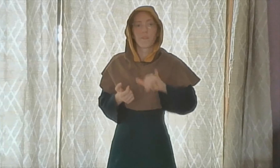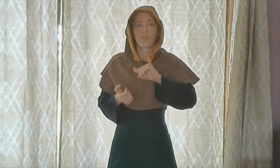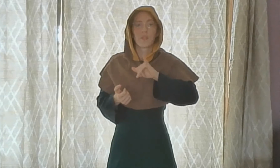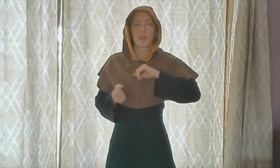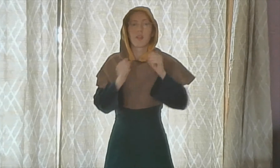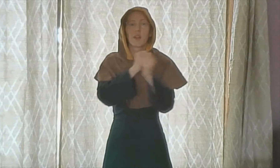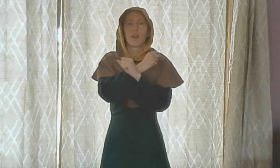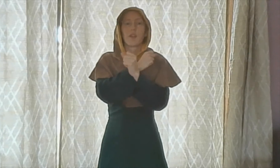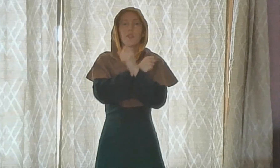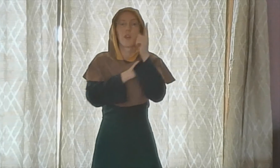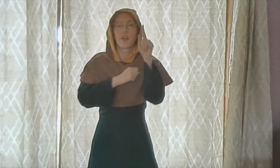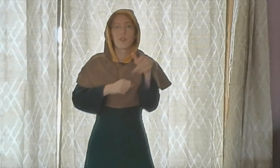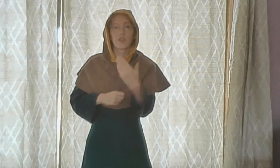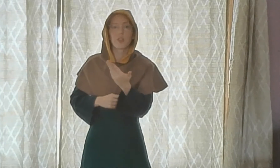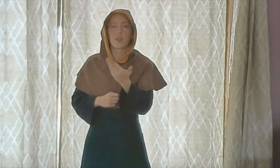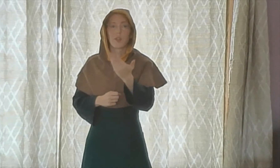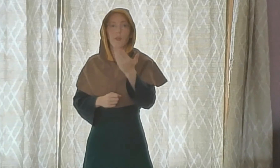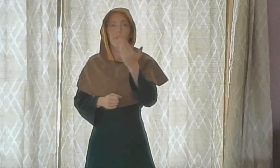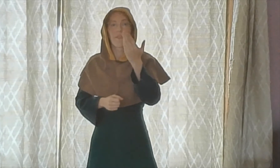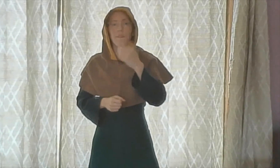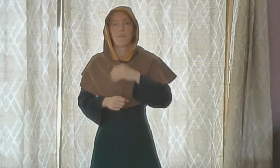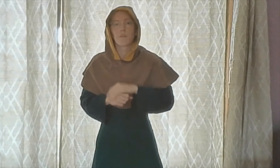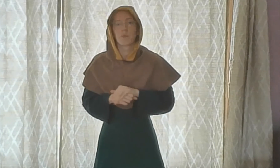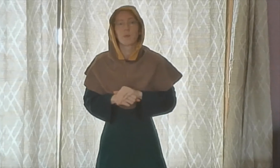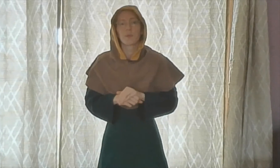feel. I fight for you.